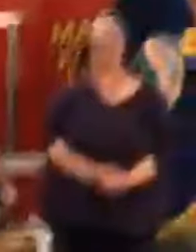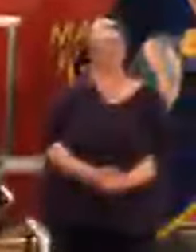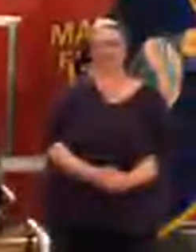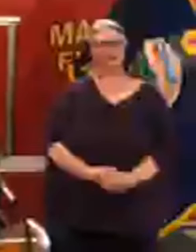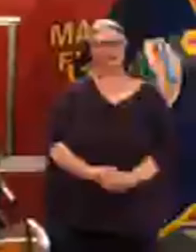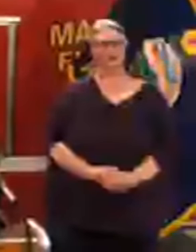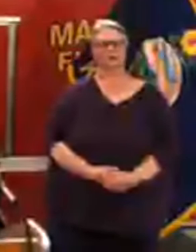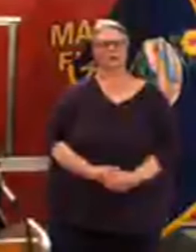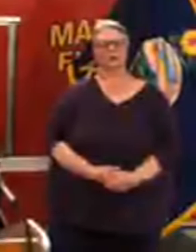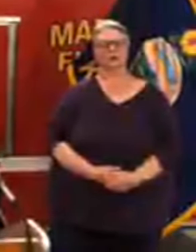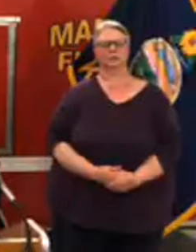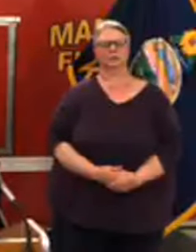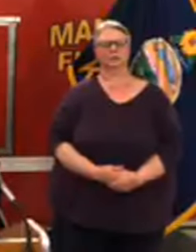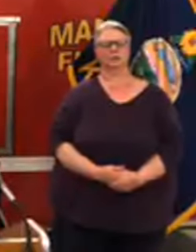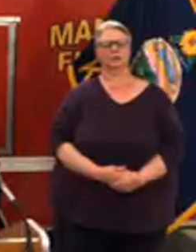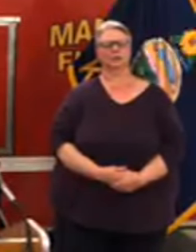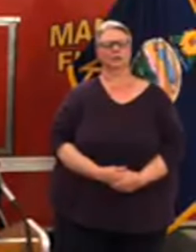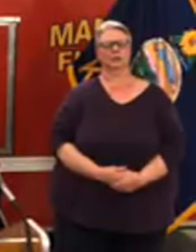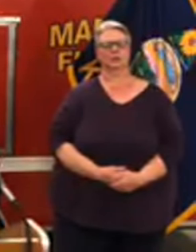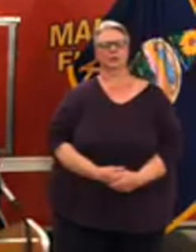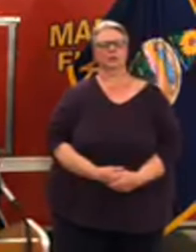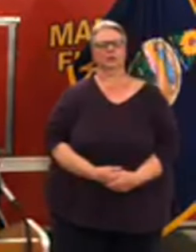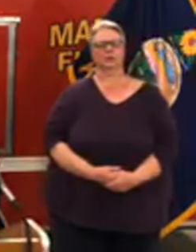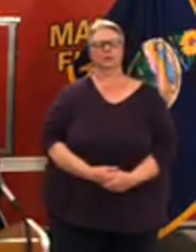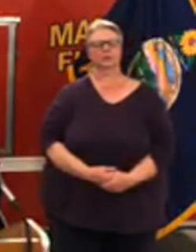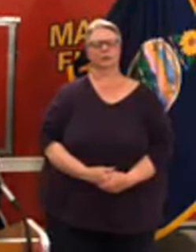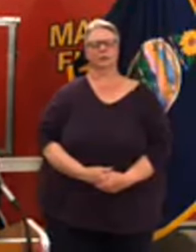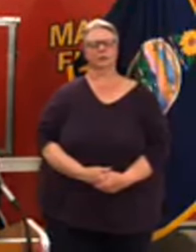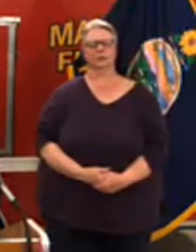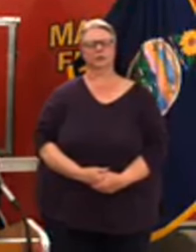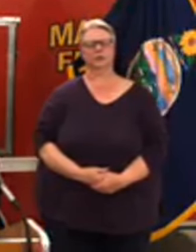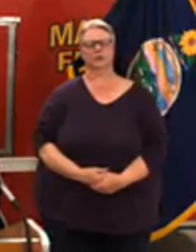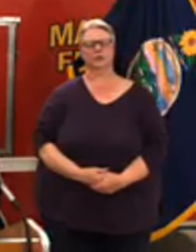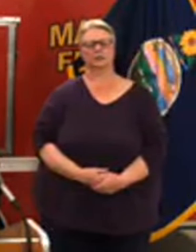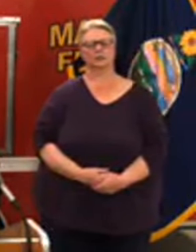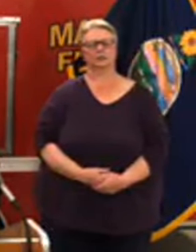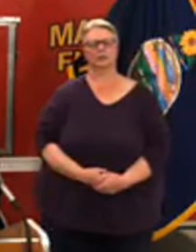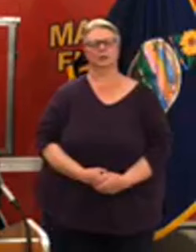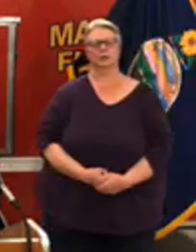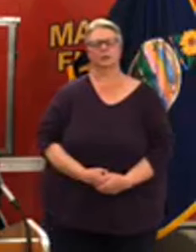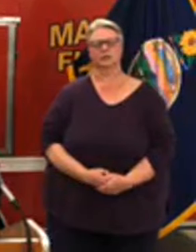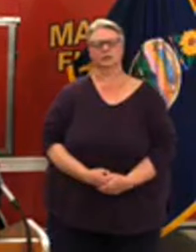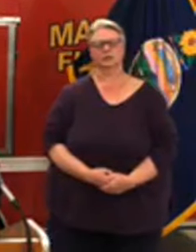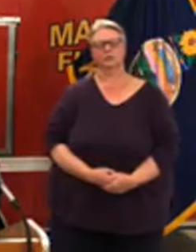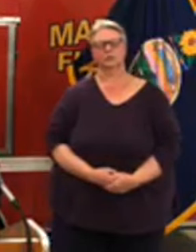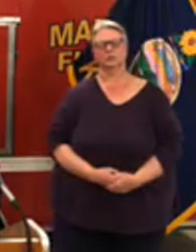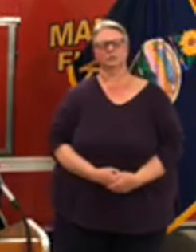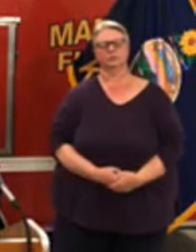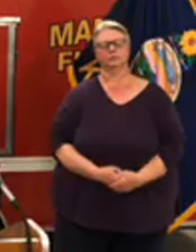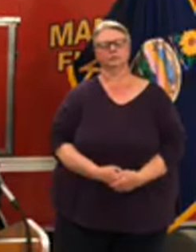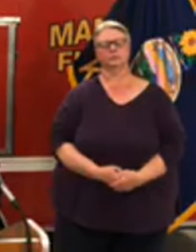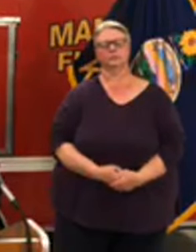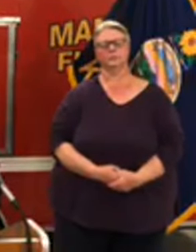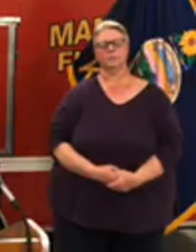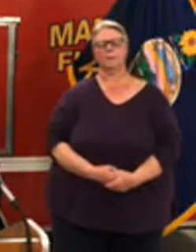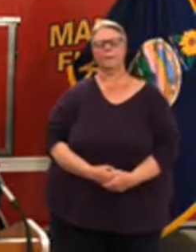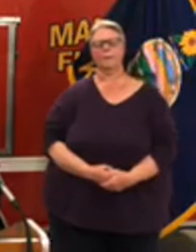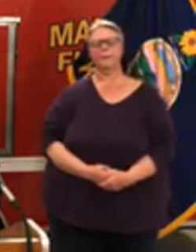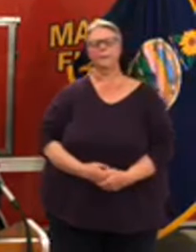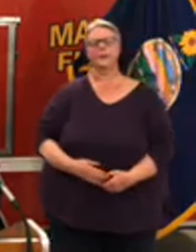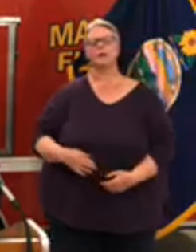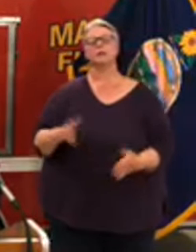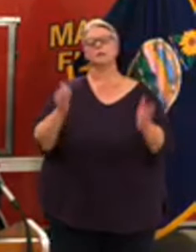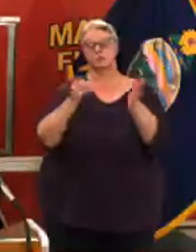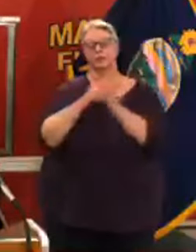technical difficulties. Dr. Segen, if you would continue your final statement about the importance of staying home. So the question